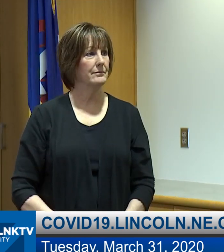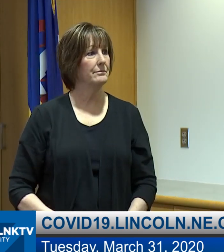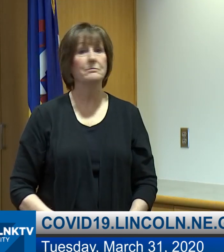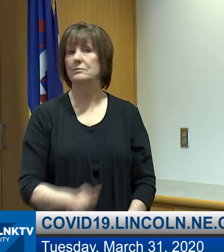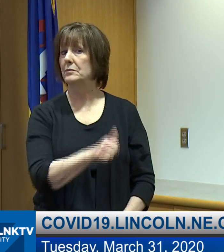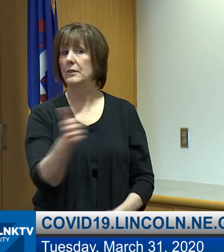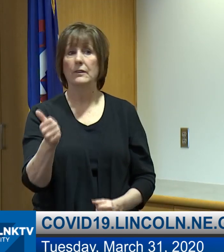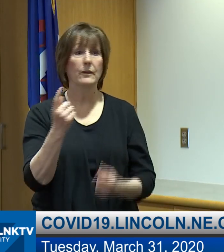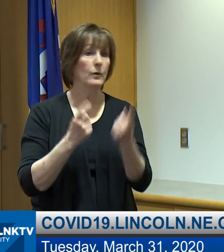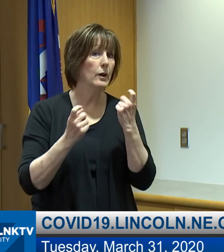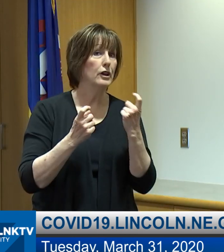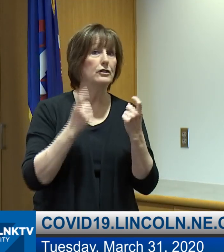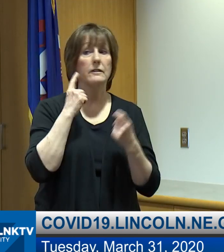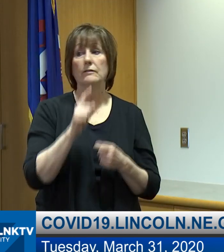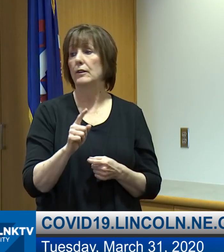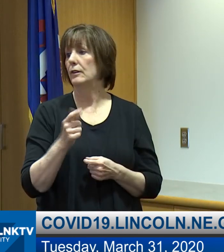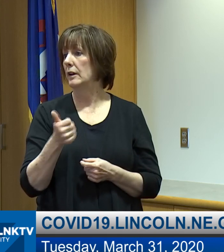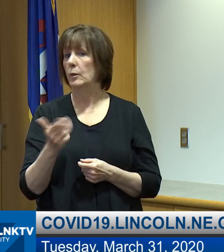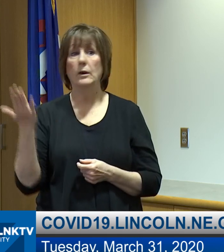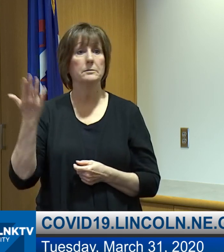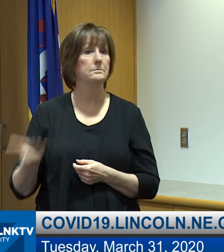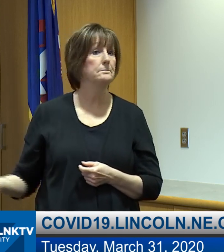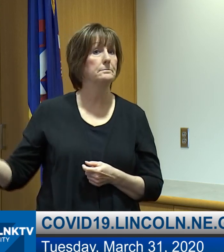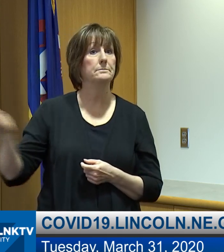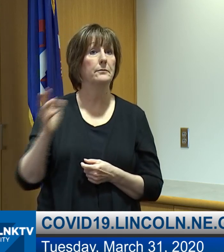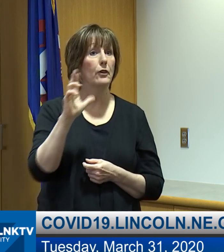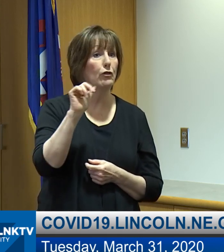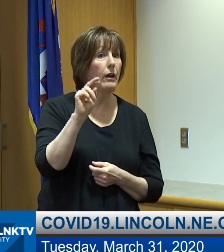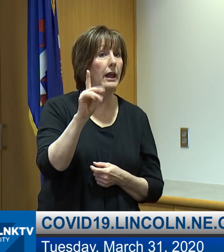Any other questions for Randy or myself?